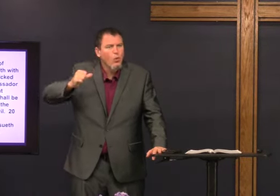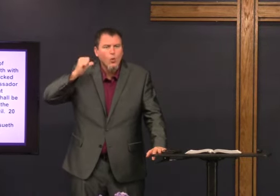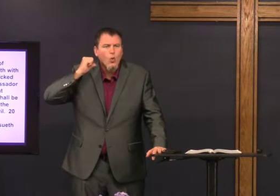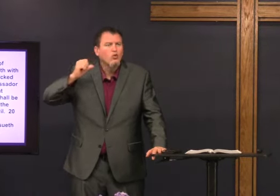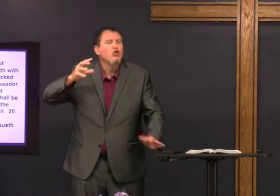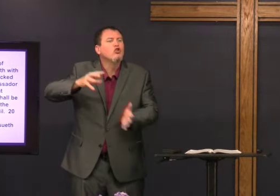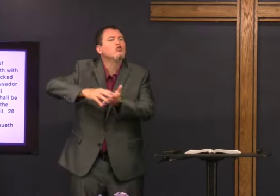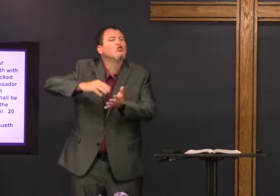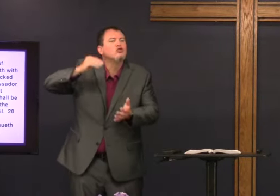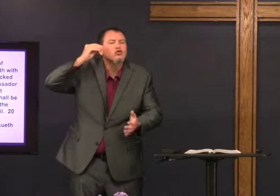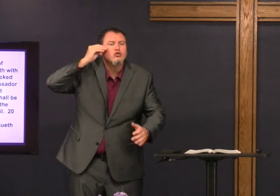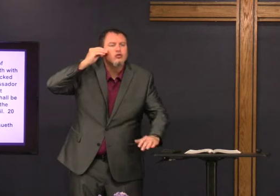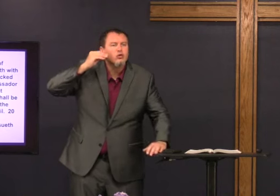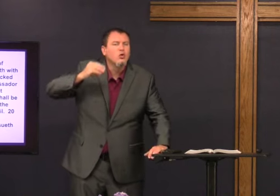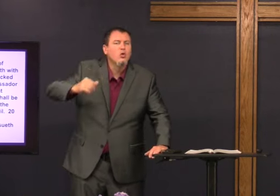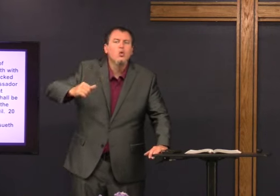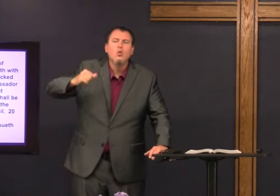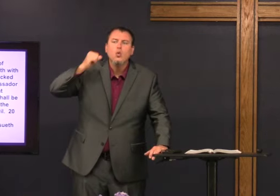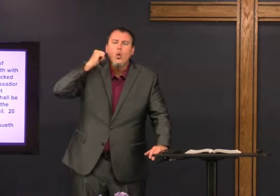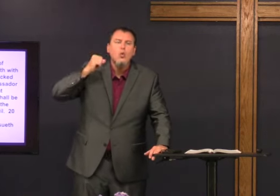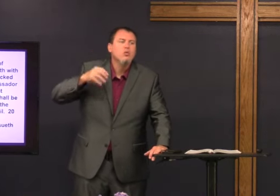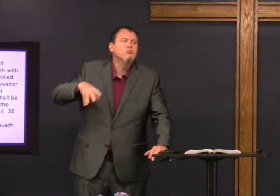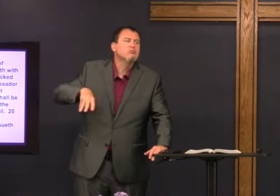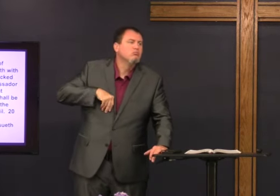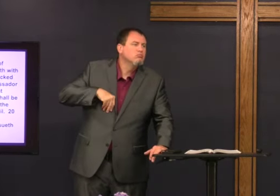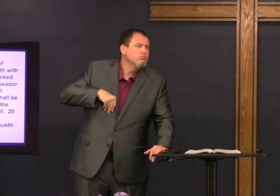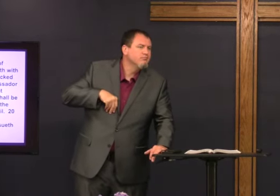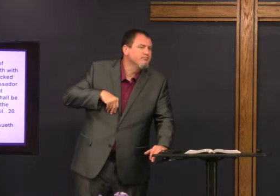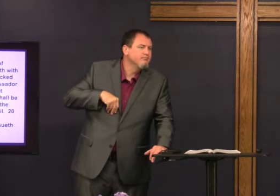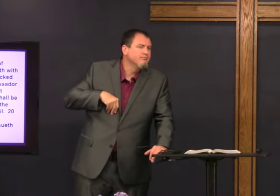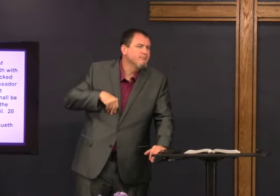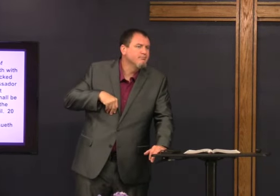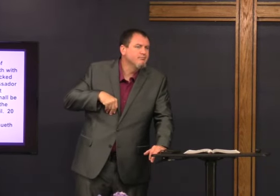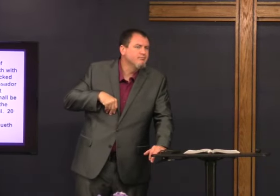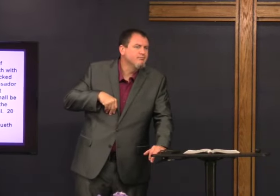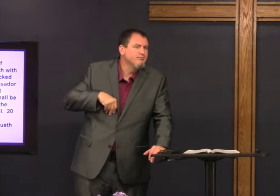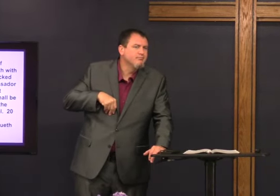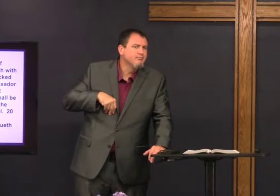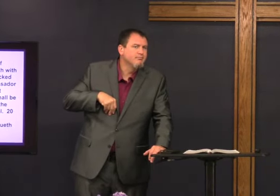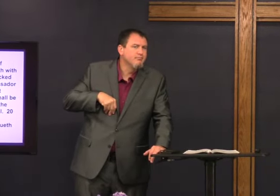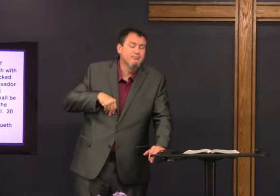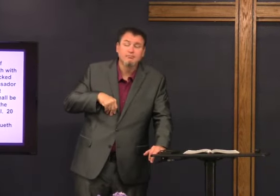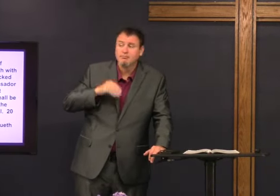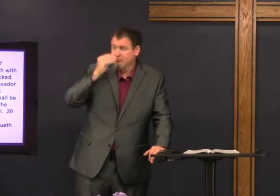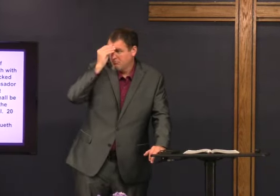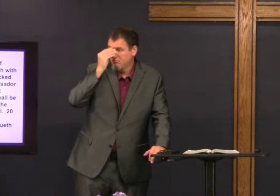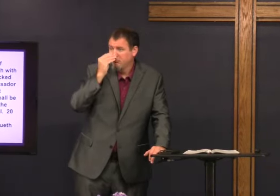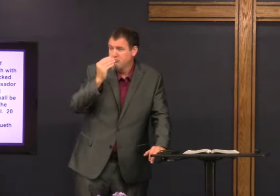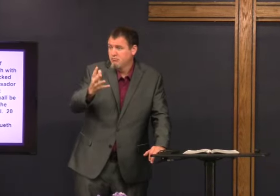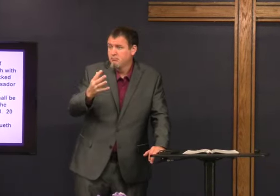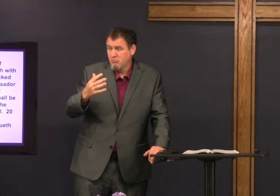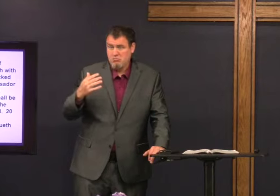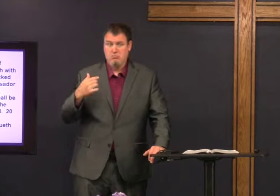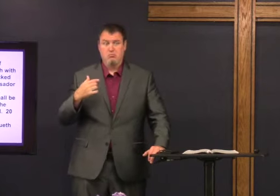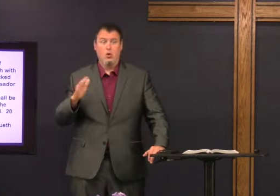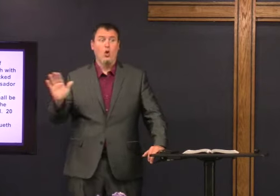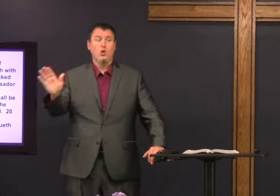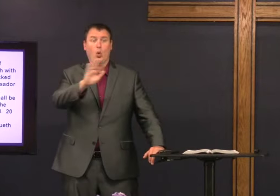Because they don't listen. They don't learn. They don't accept instruction. And I'll tell